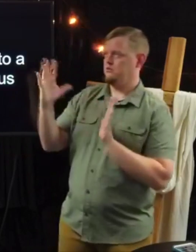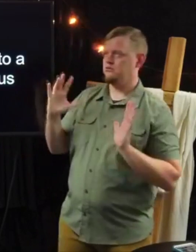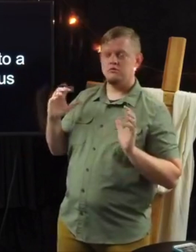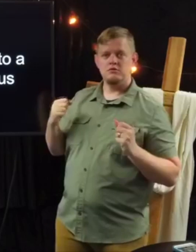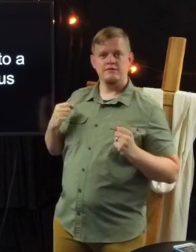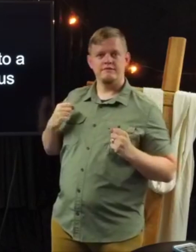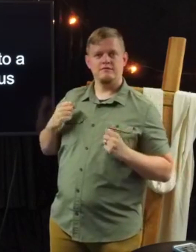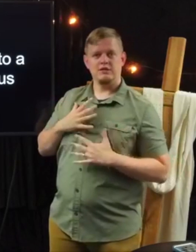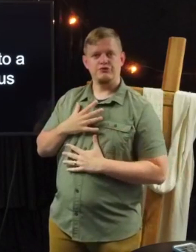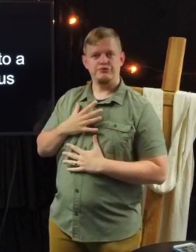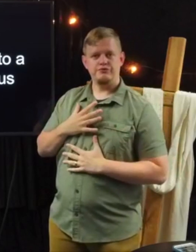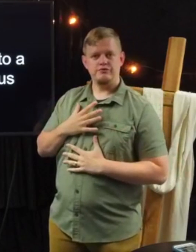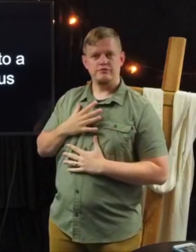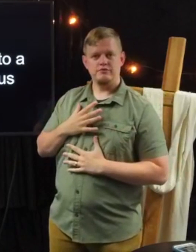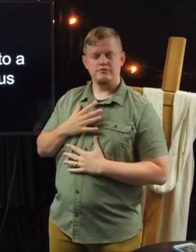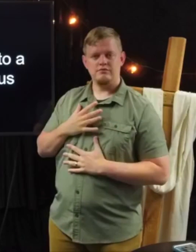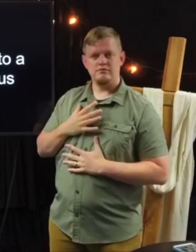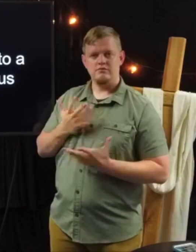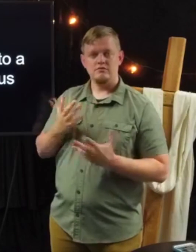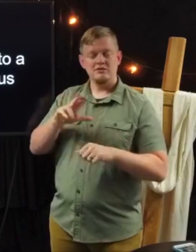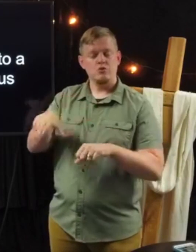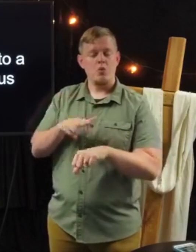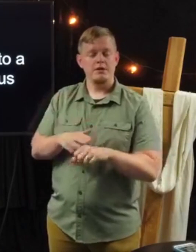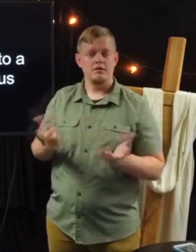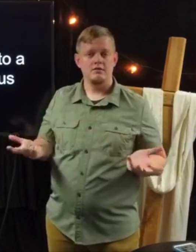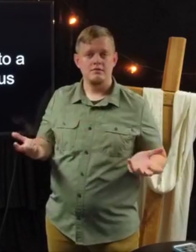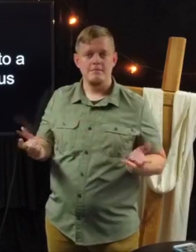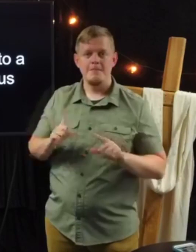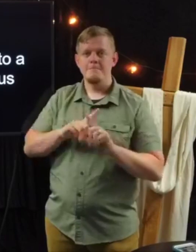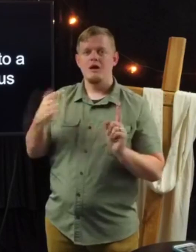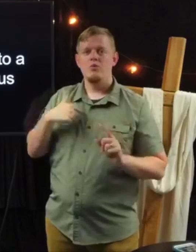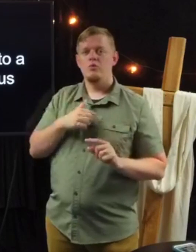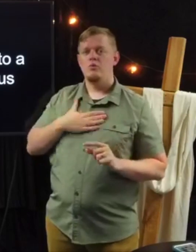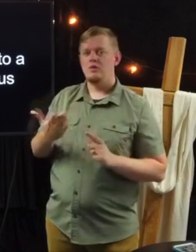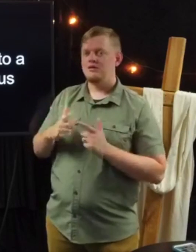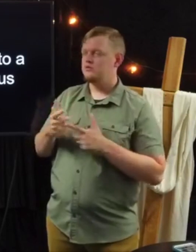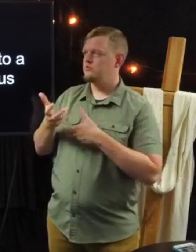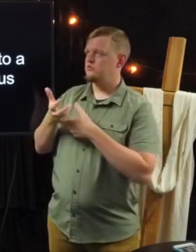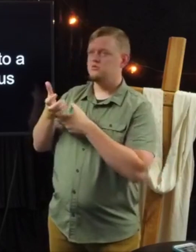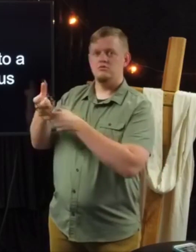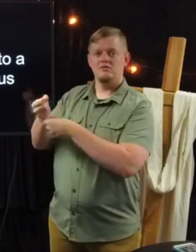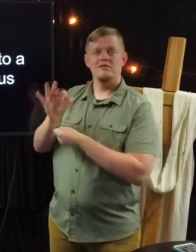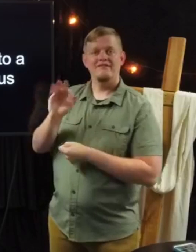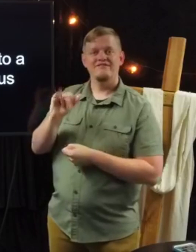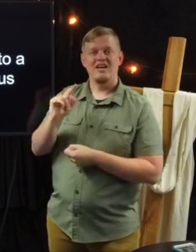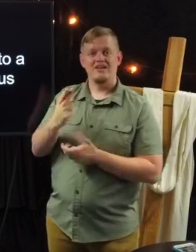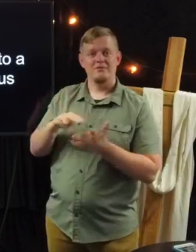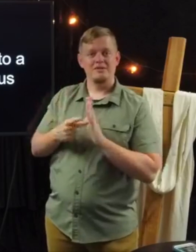we face him, and we should experience fear, and that's normal. But are we willing to trust him